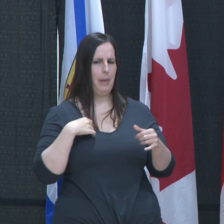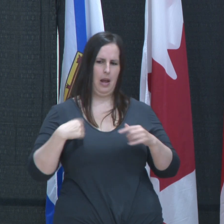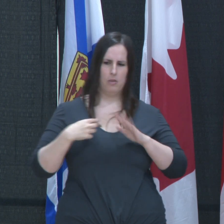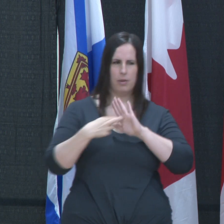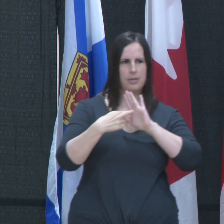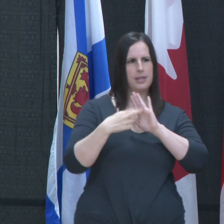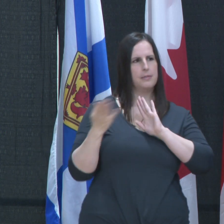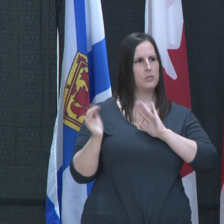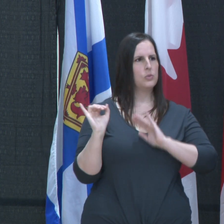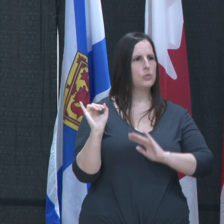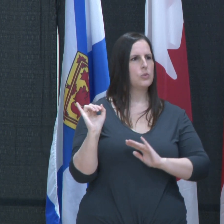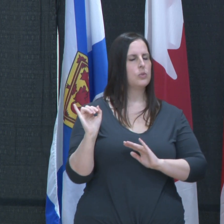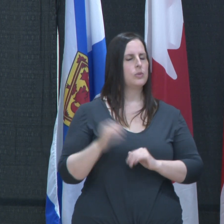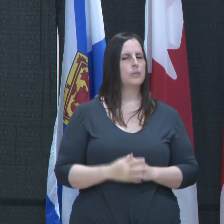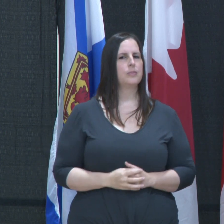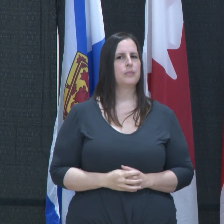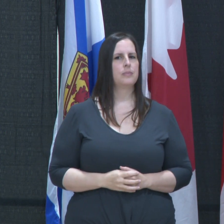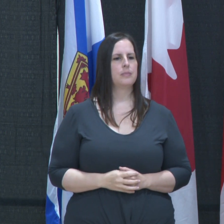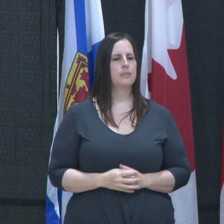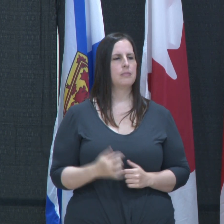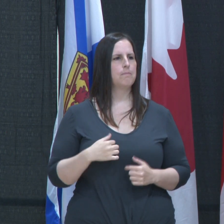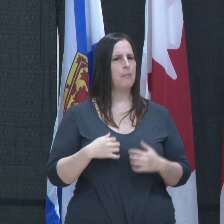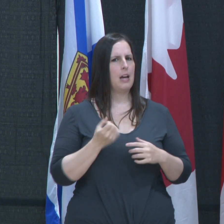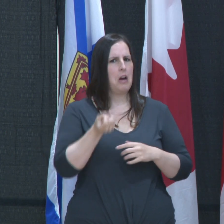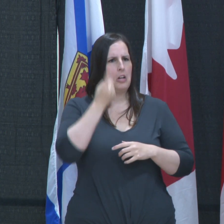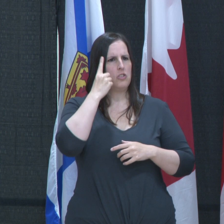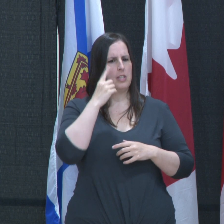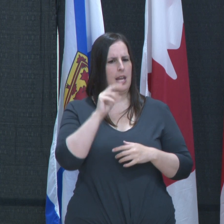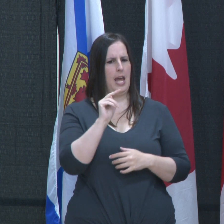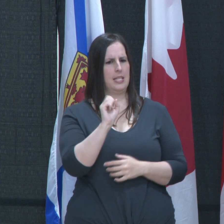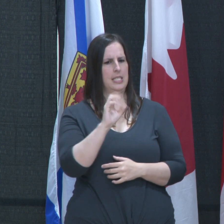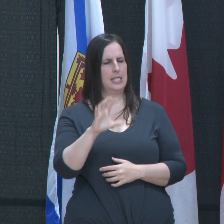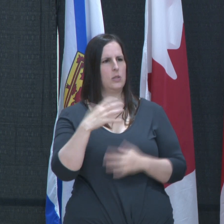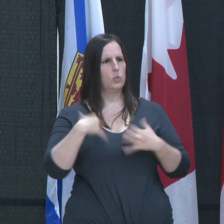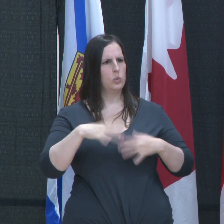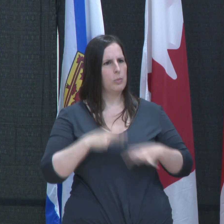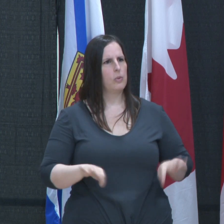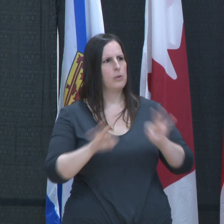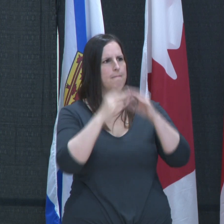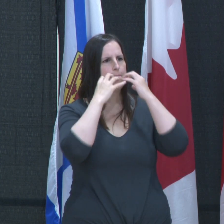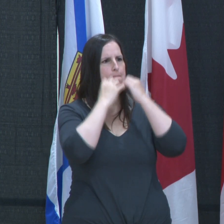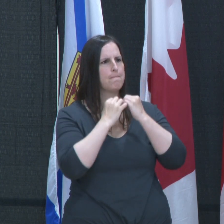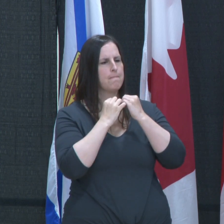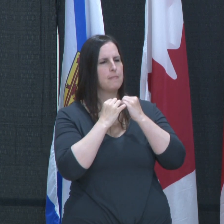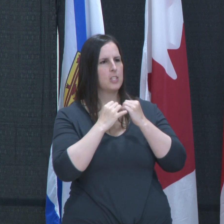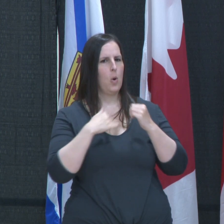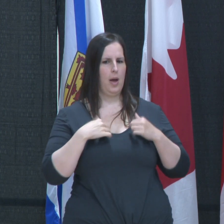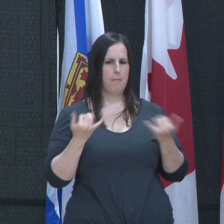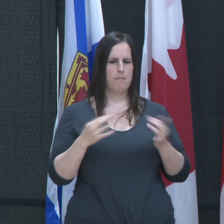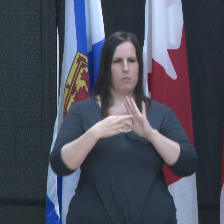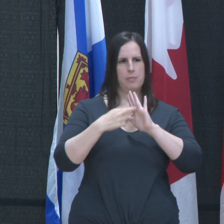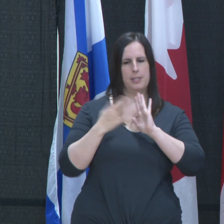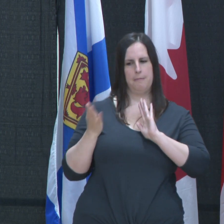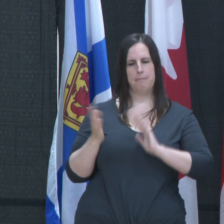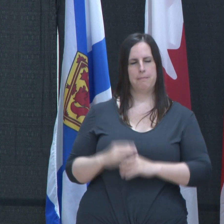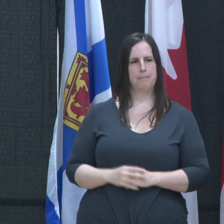as a person who understands the value of NSCC, he really wanted me to bring his wishes here